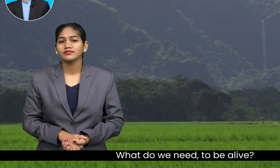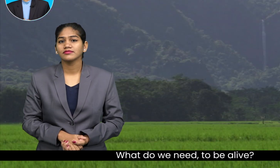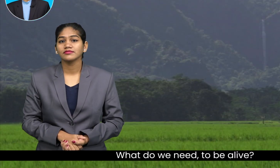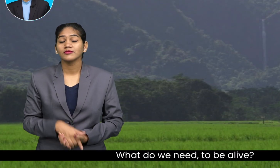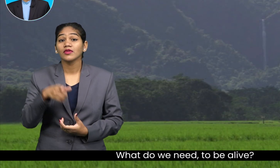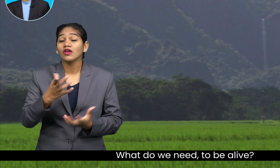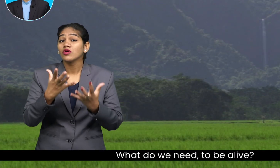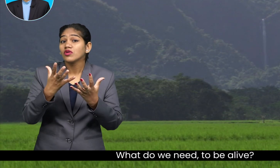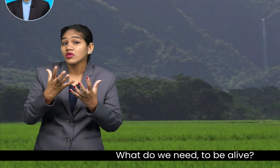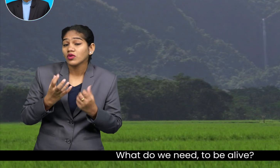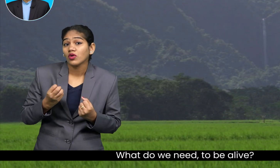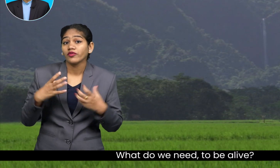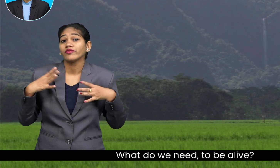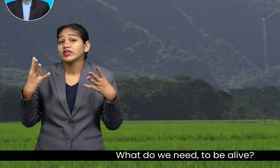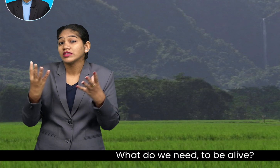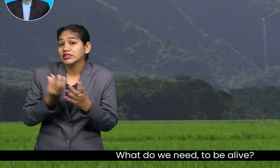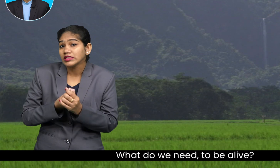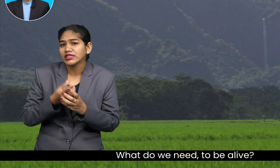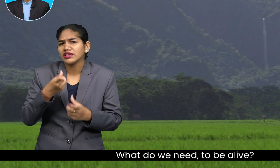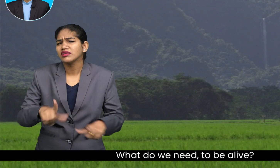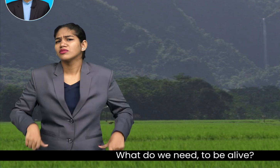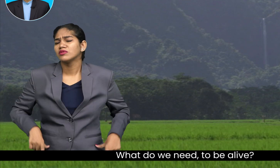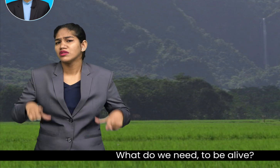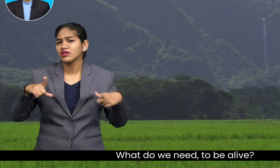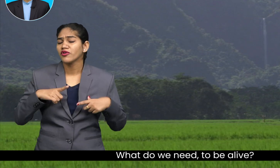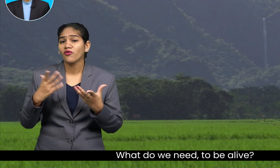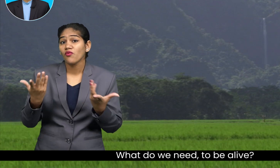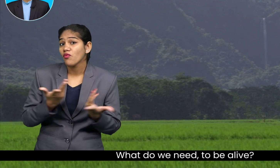What do we need to be alive?